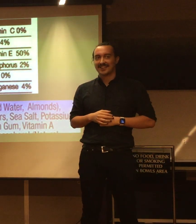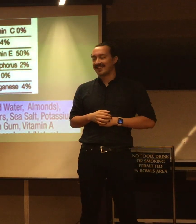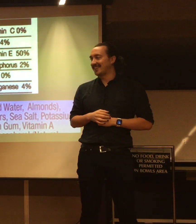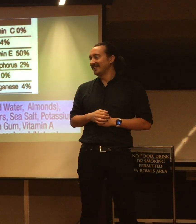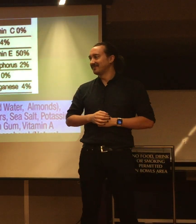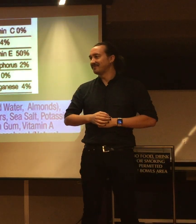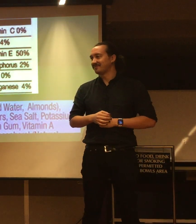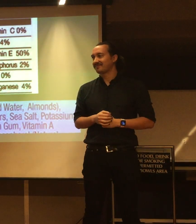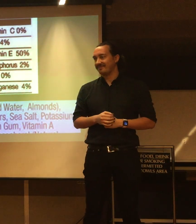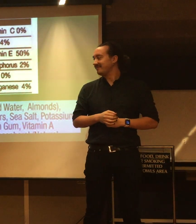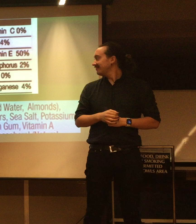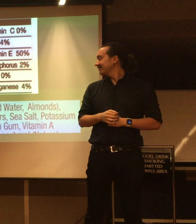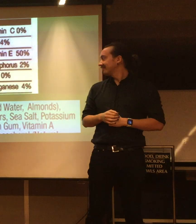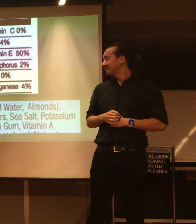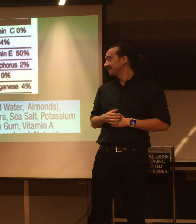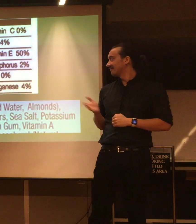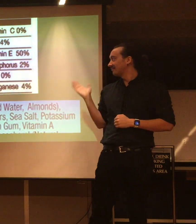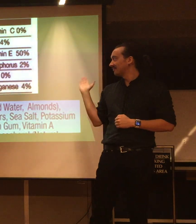Oh, great, Alright, thank you. all good?